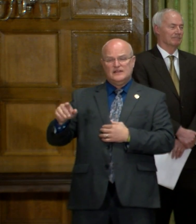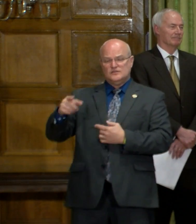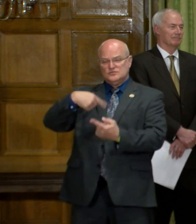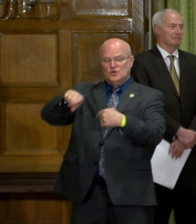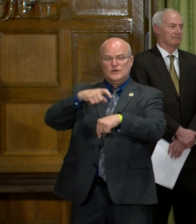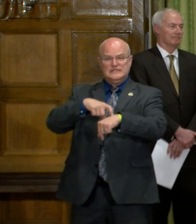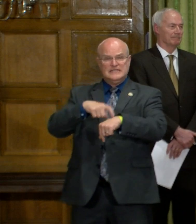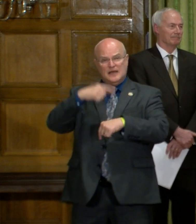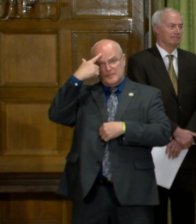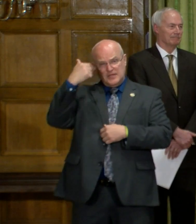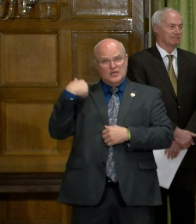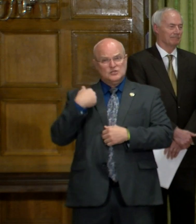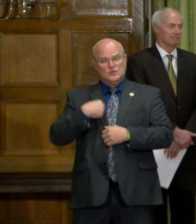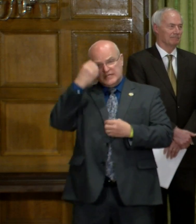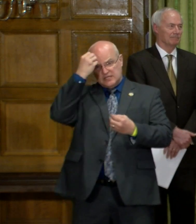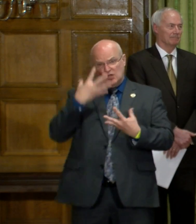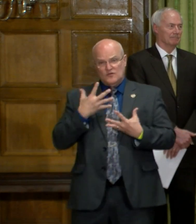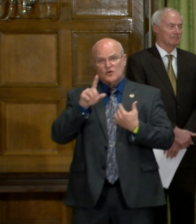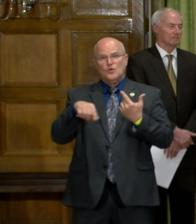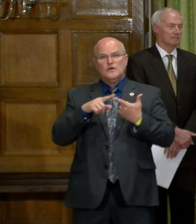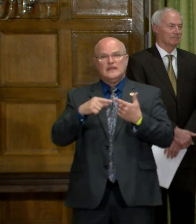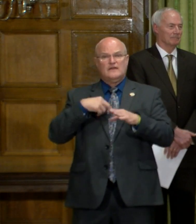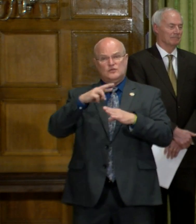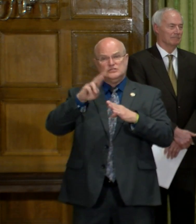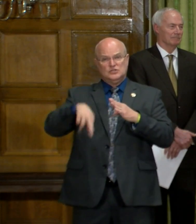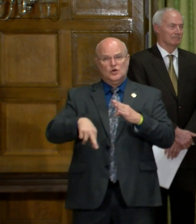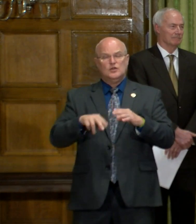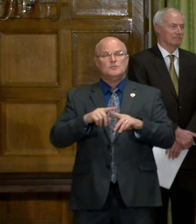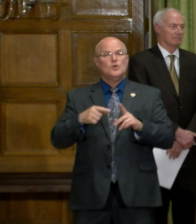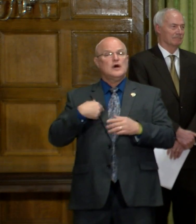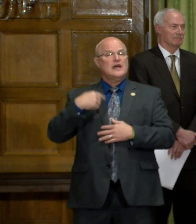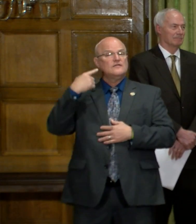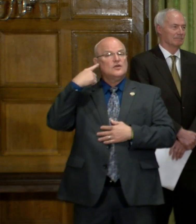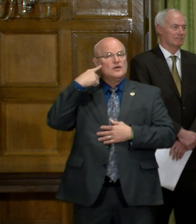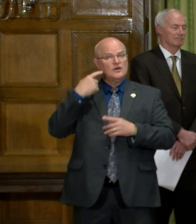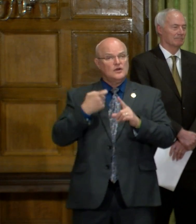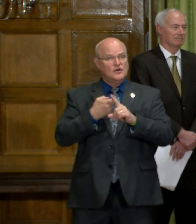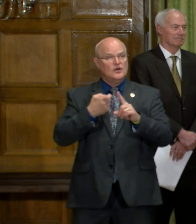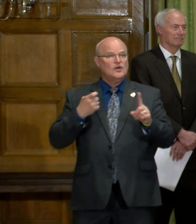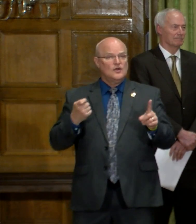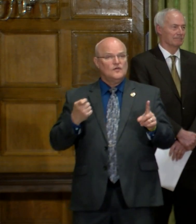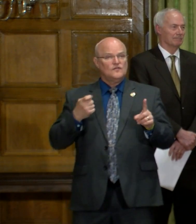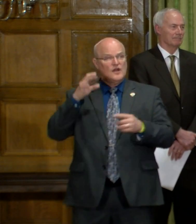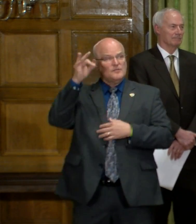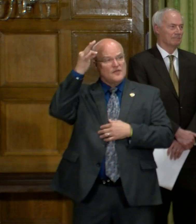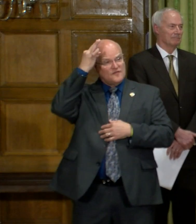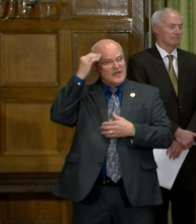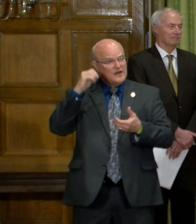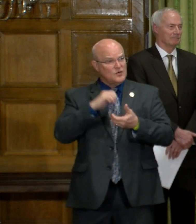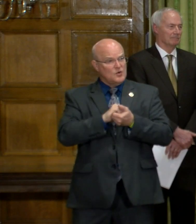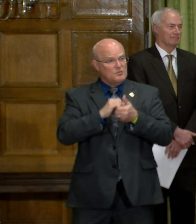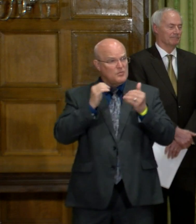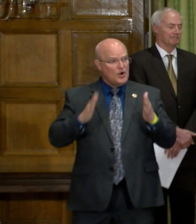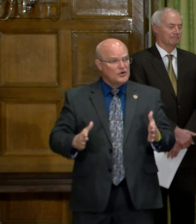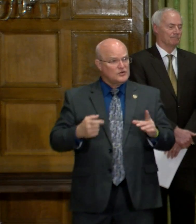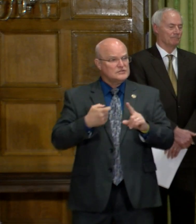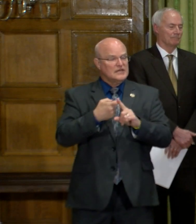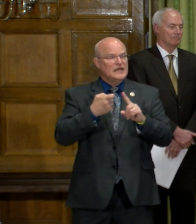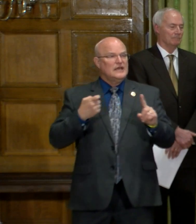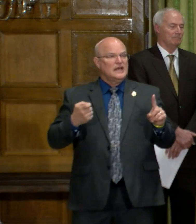turnaround times because we only get notified when they have a result. But what I've heard from federal partners and